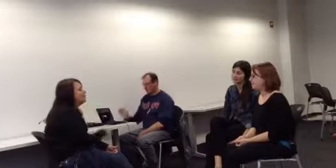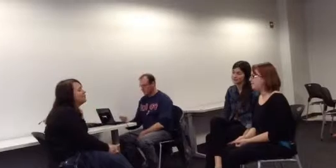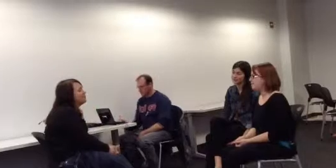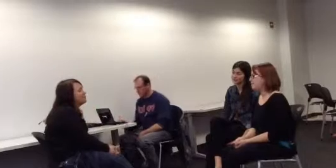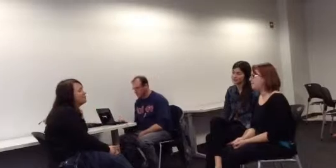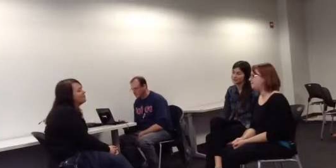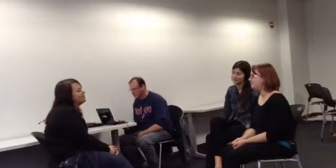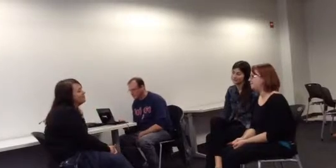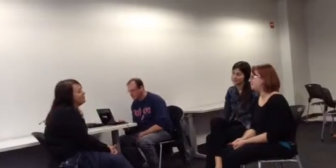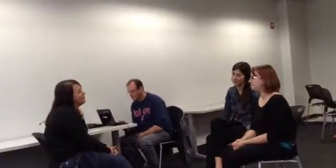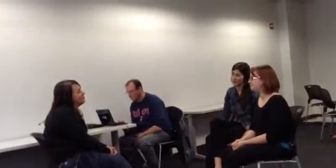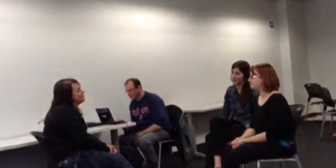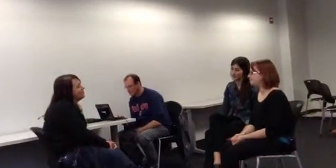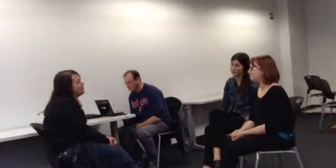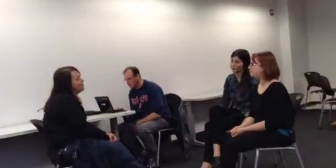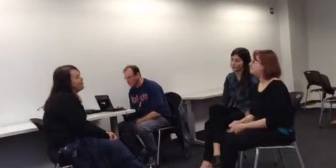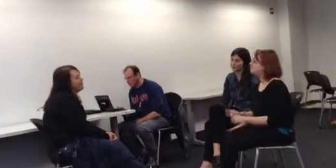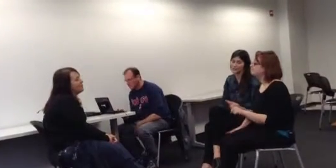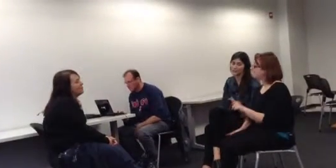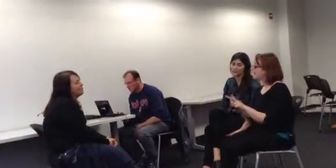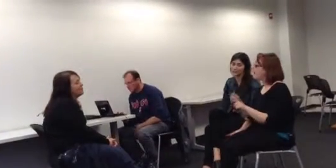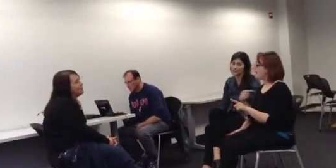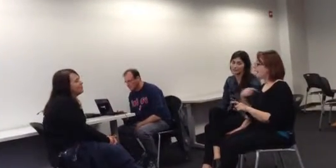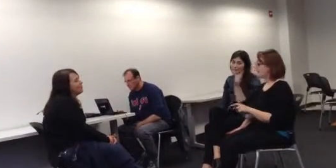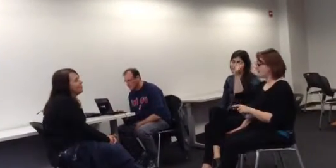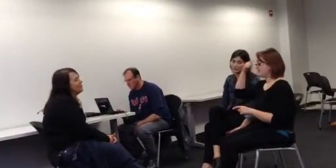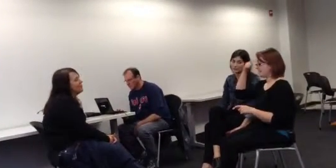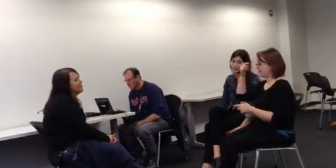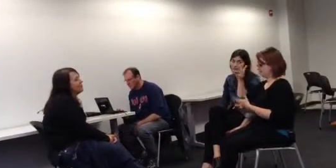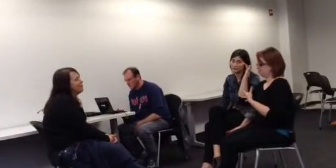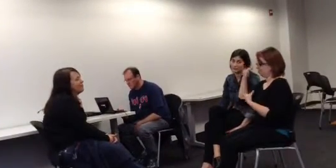Oh, cool. But I think it would be interesting.